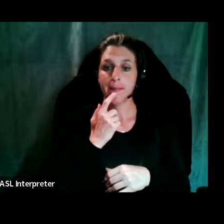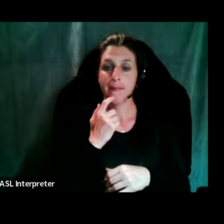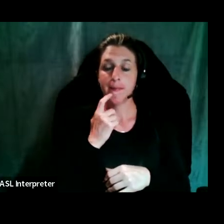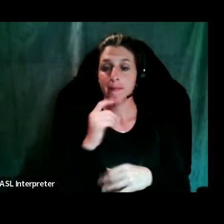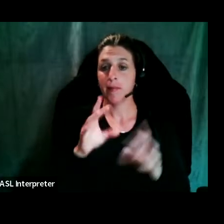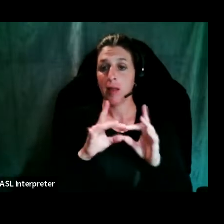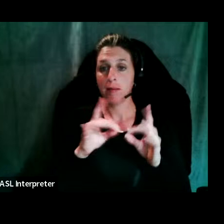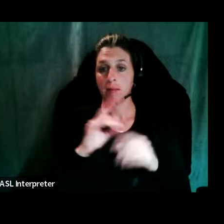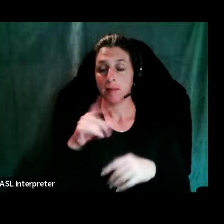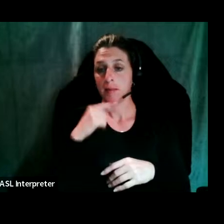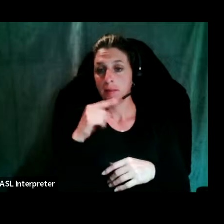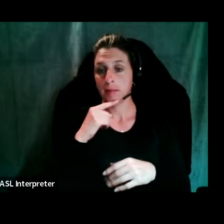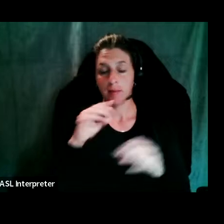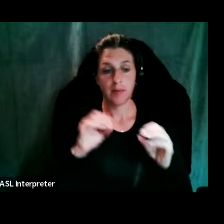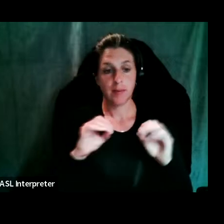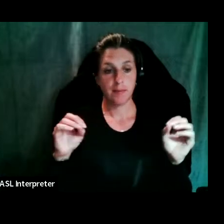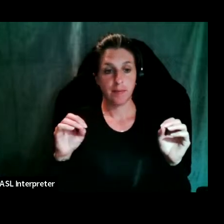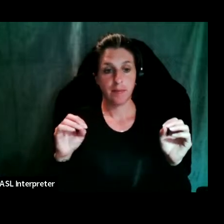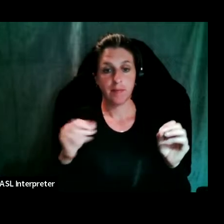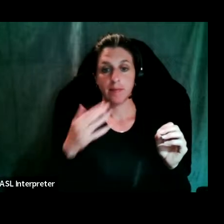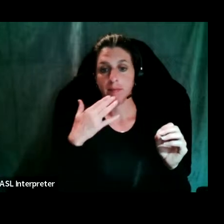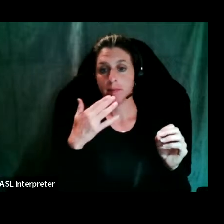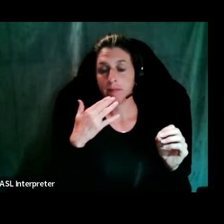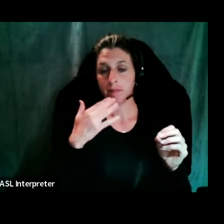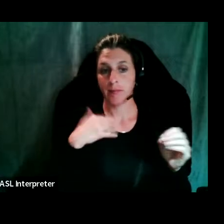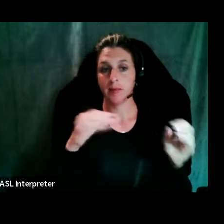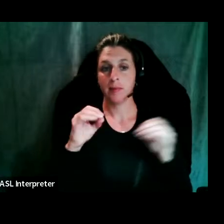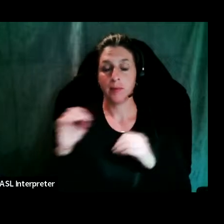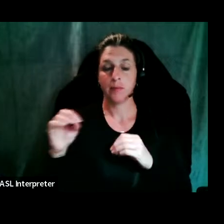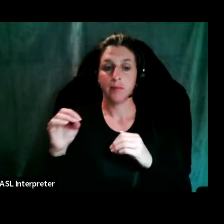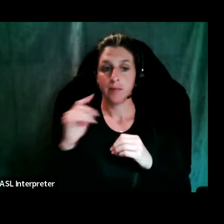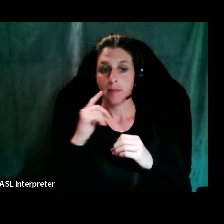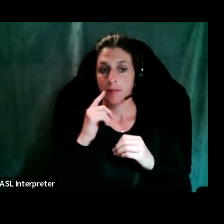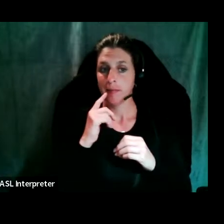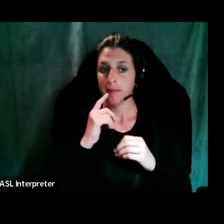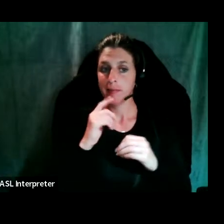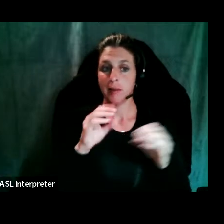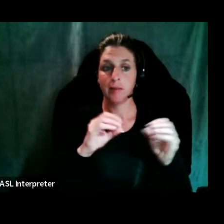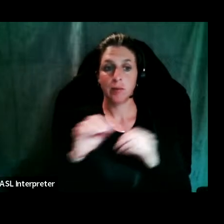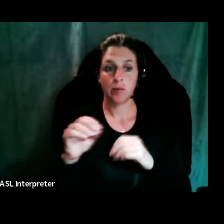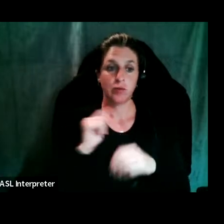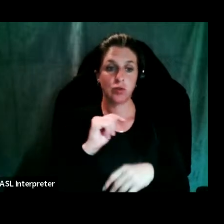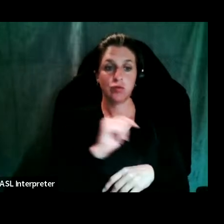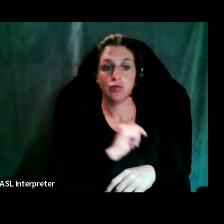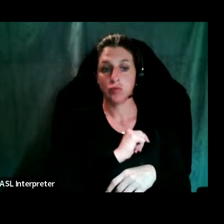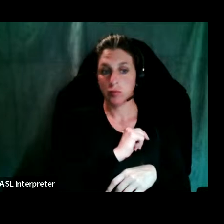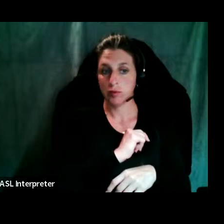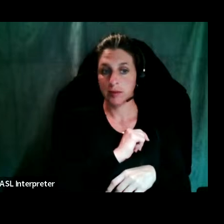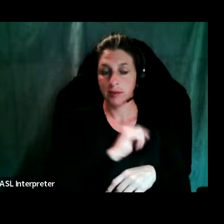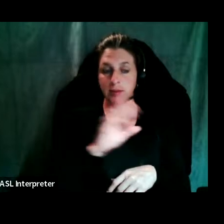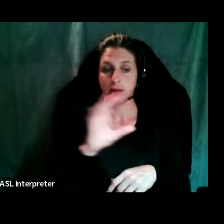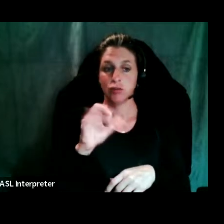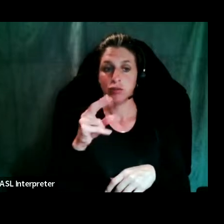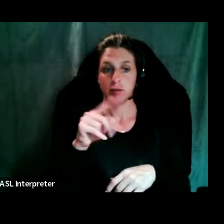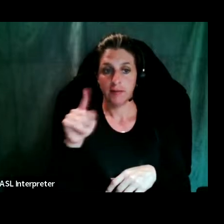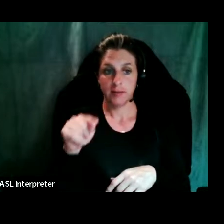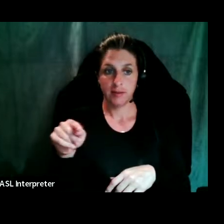Comments from the public? There are none. Thank you. I'll make the motion. Thank you. Motion by trustee Chavez.